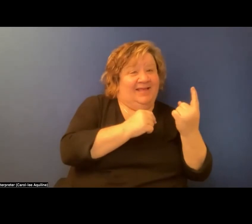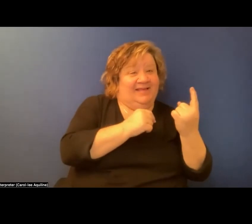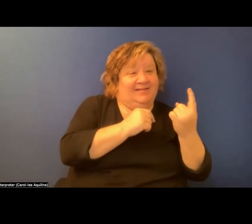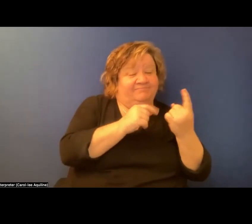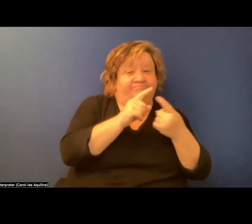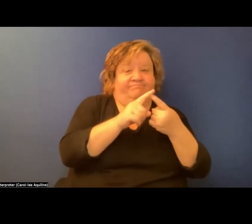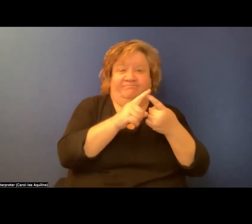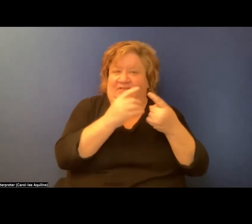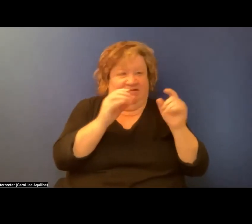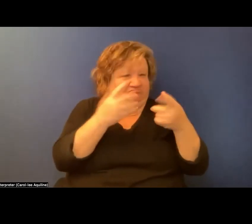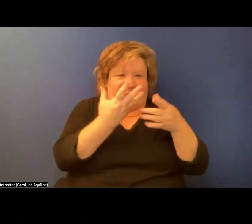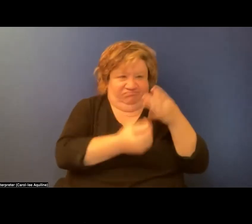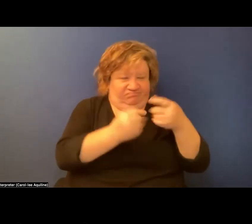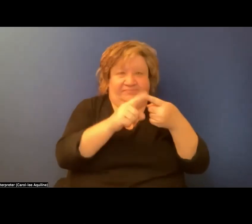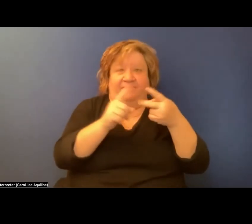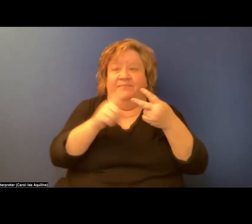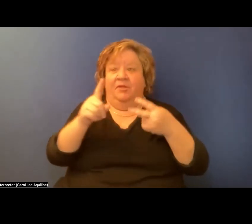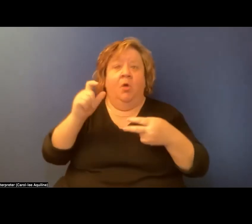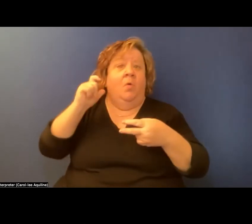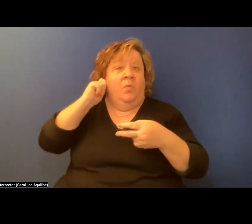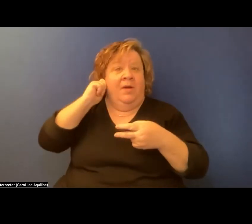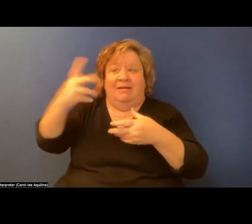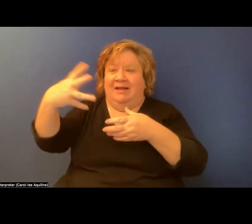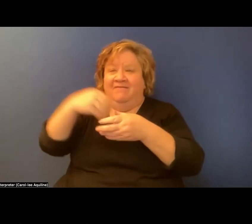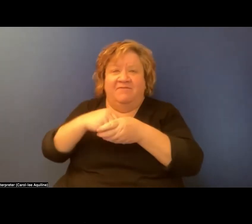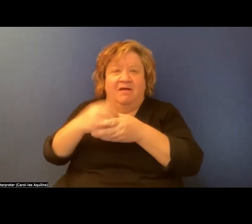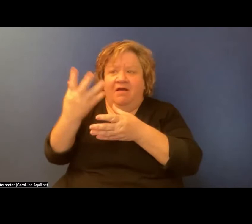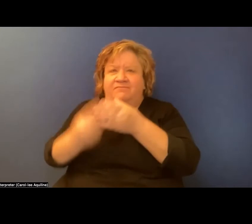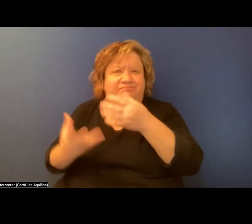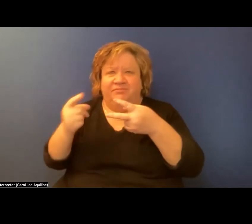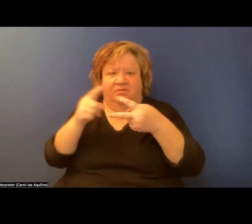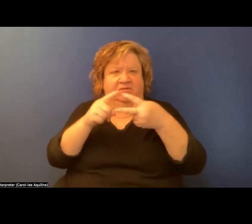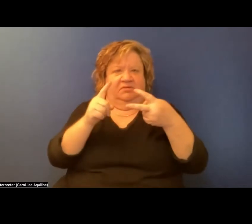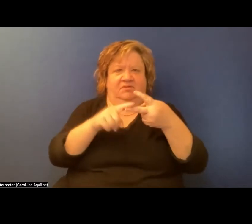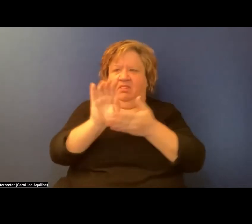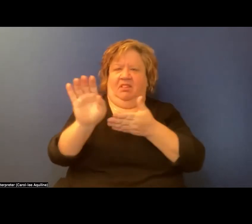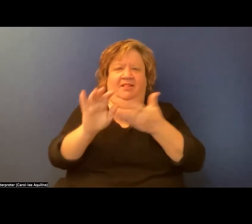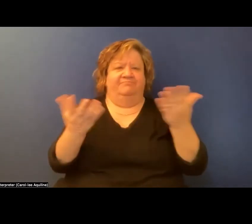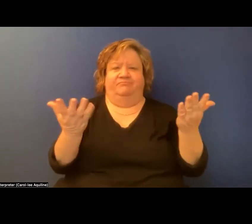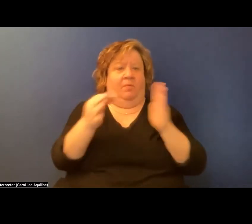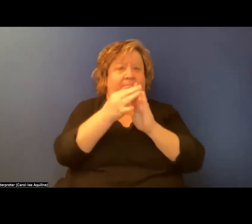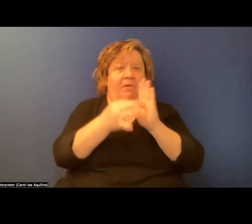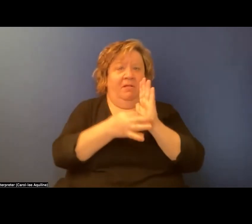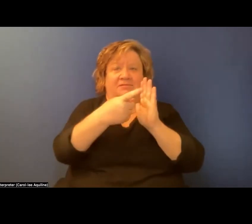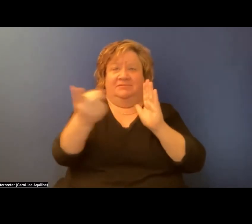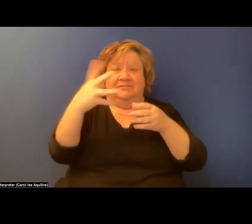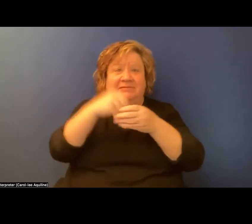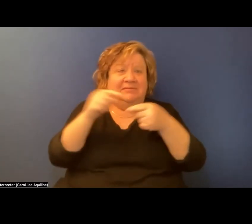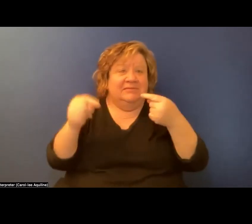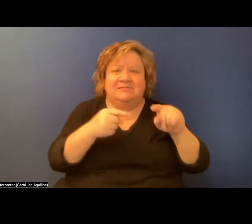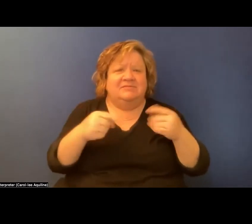a policy development system which are often not inclusive enough and not accessible. My colleague